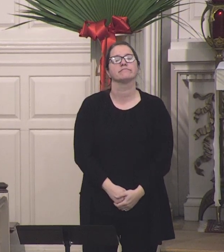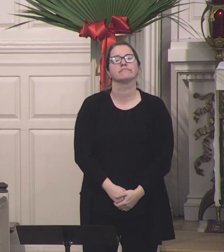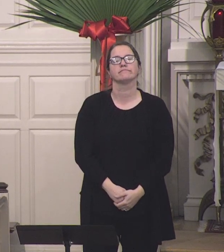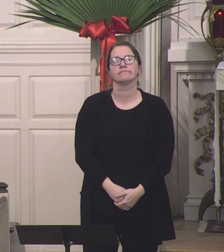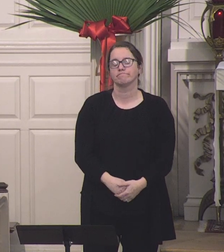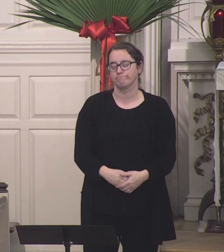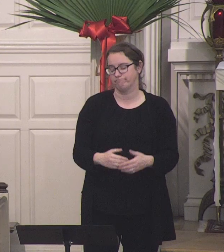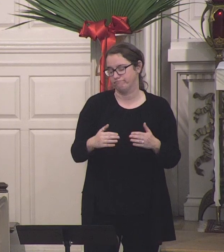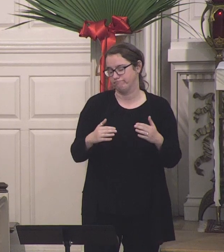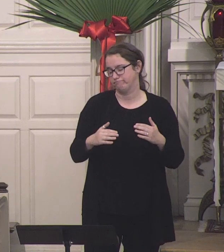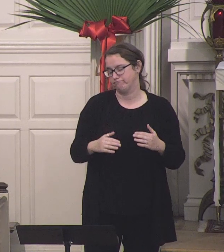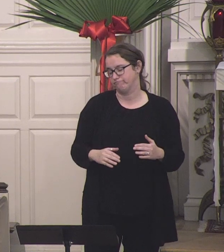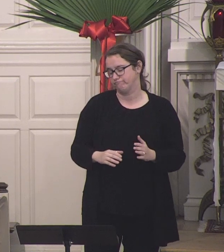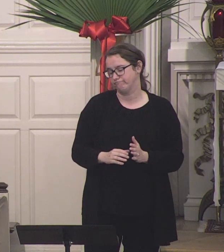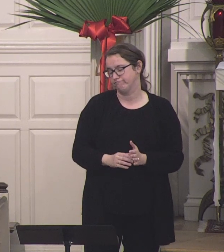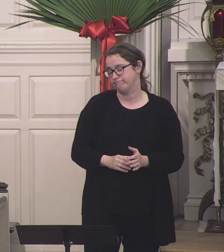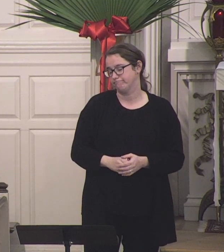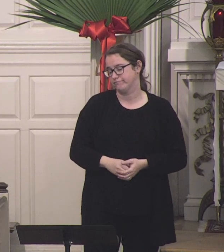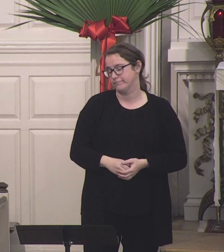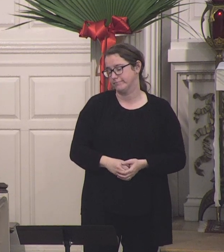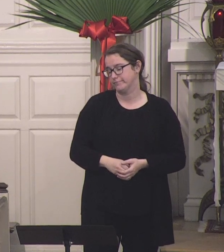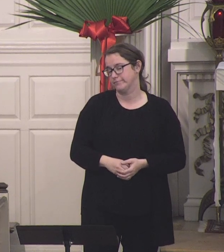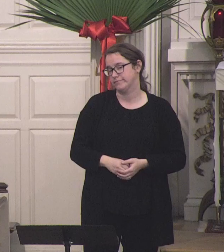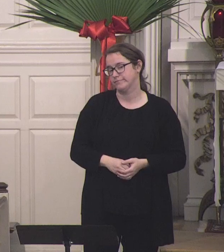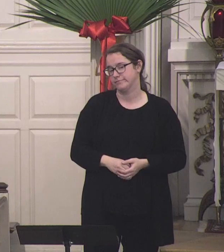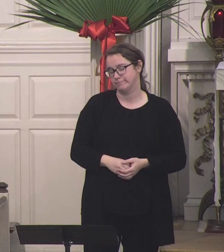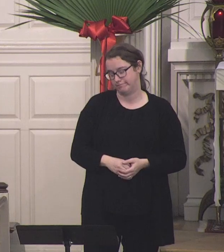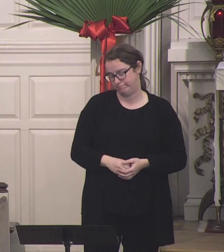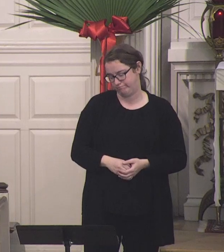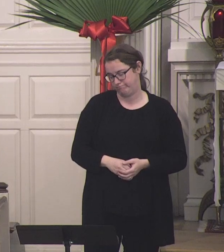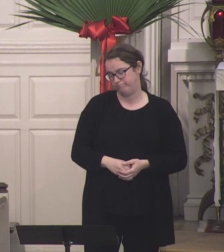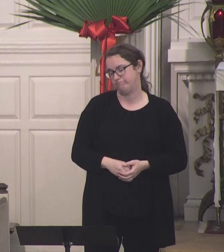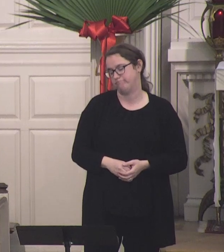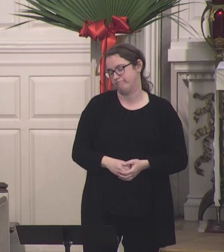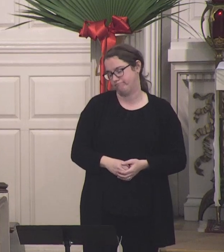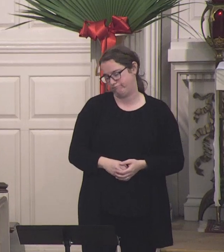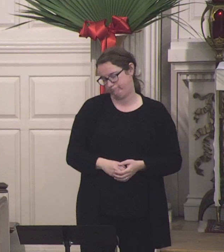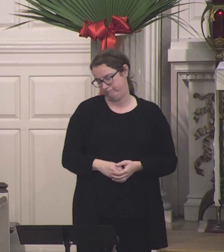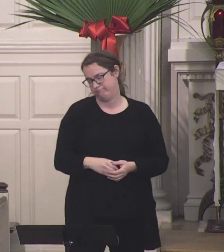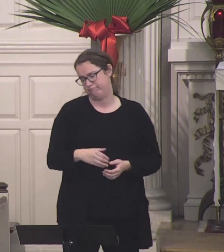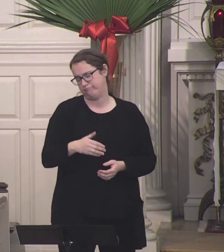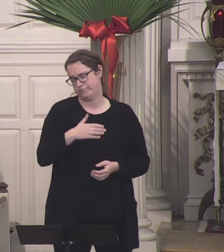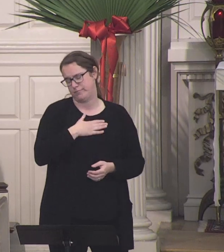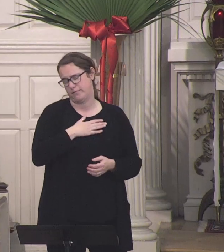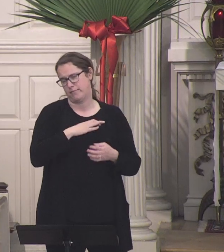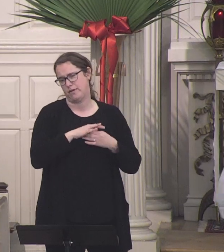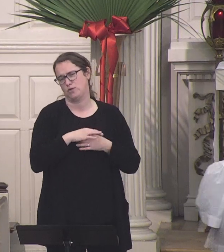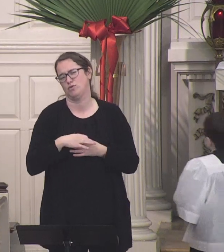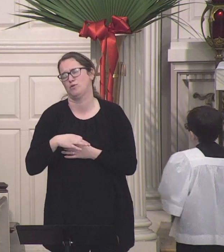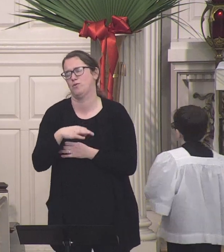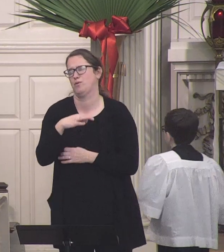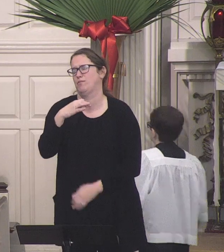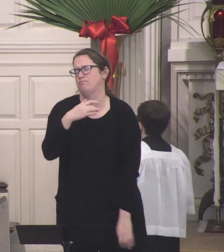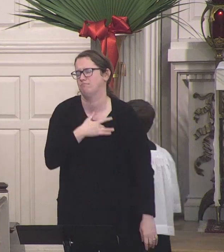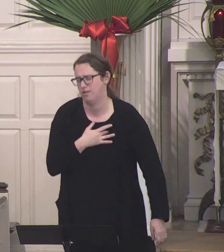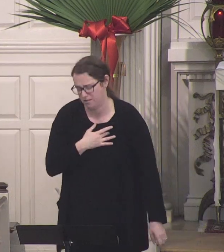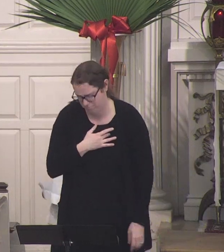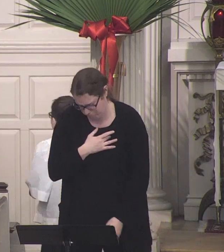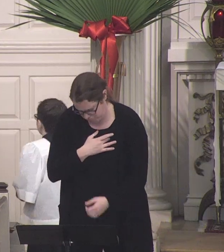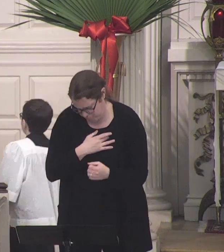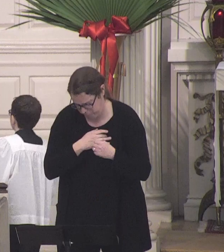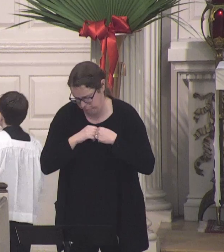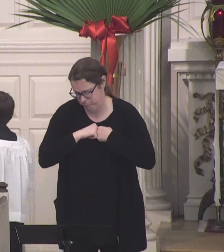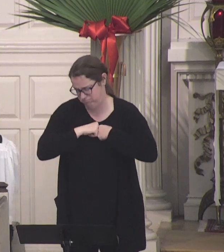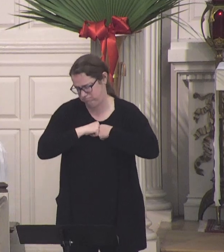none. When my soul wept bitterly in fasting, they made it a taunt against